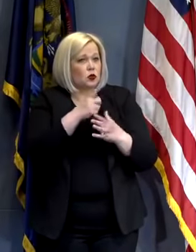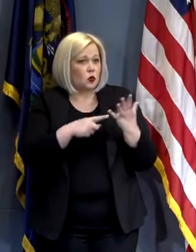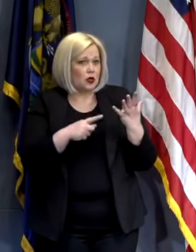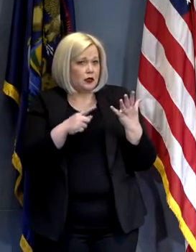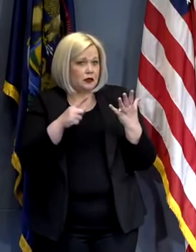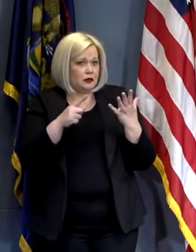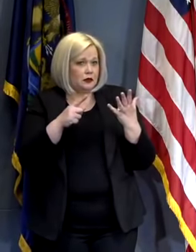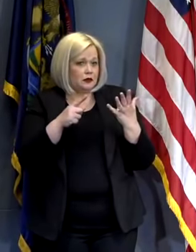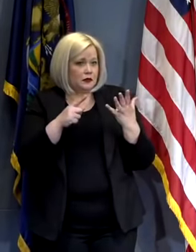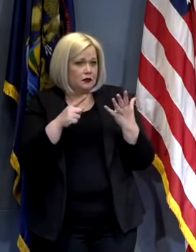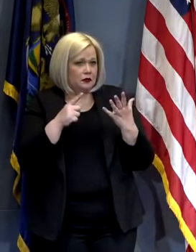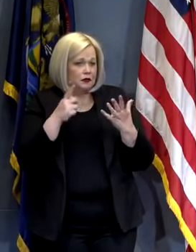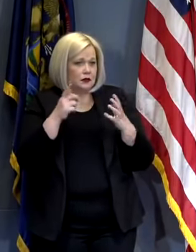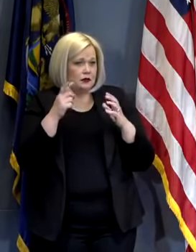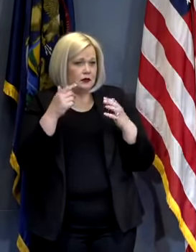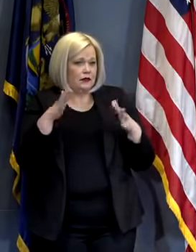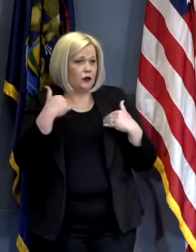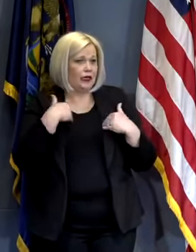fact?